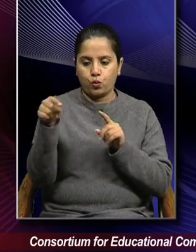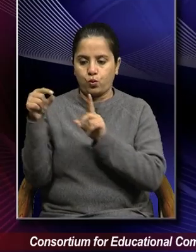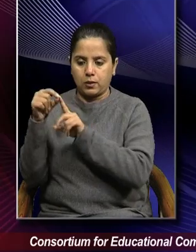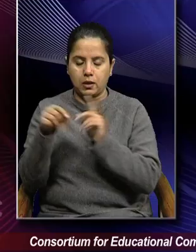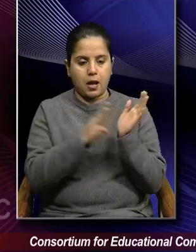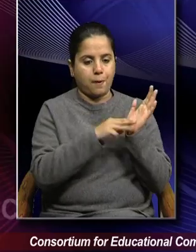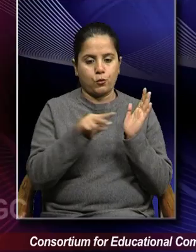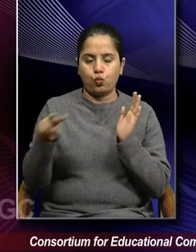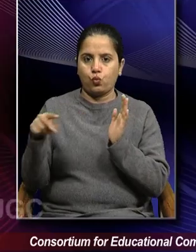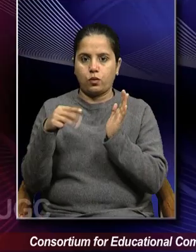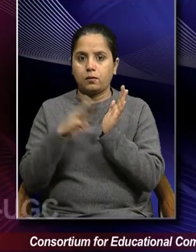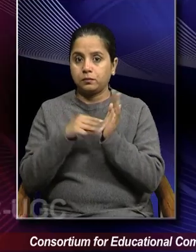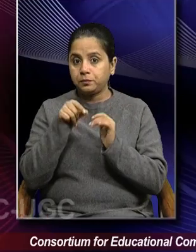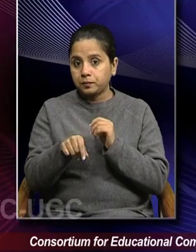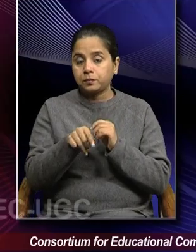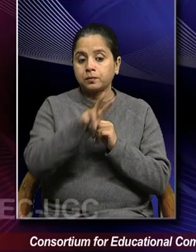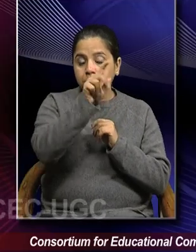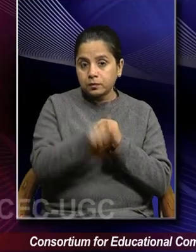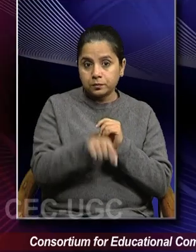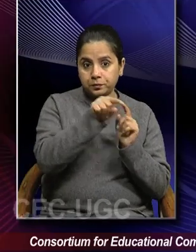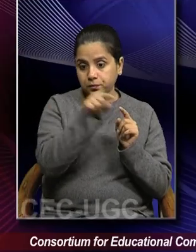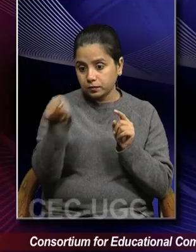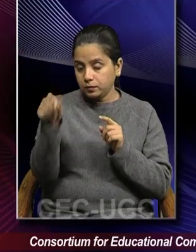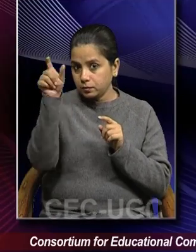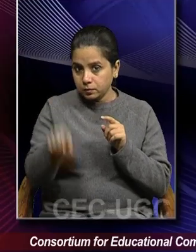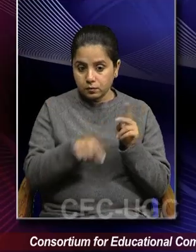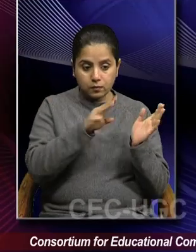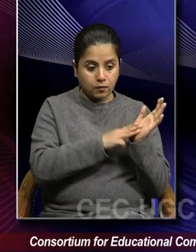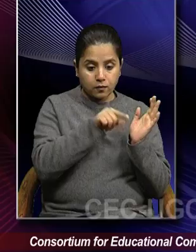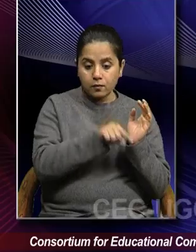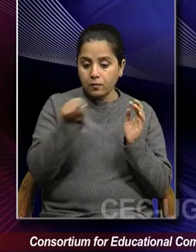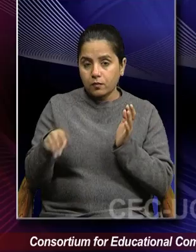P2M. So person to person and person to merchant payments without